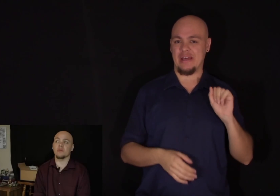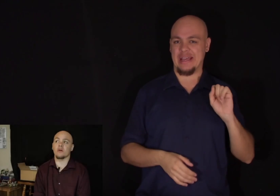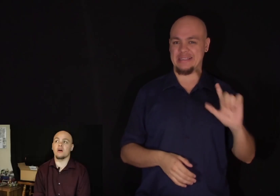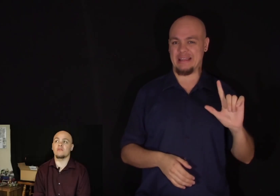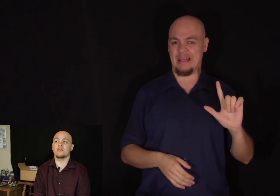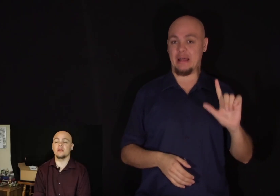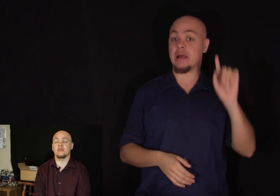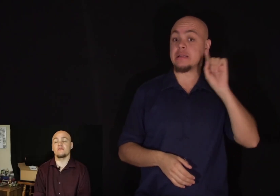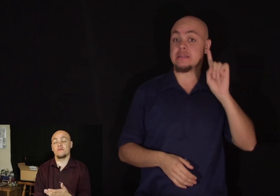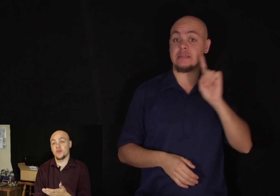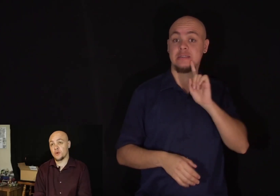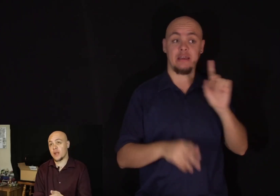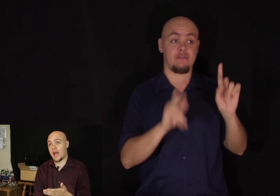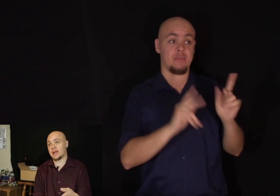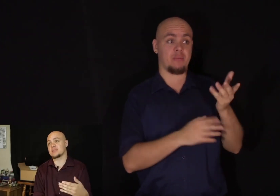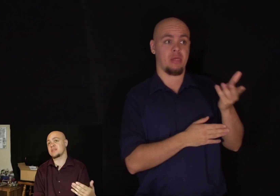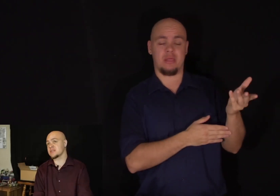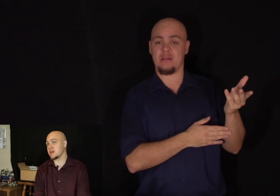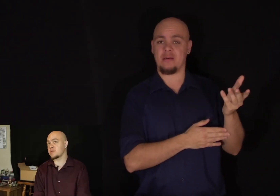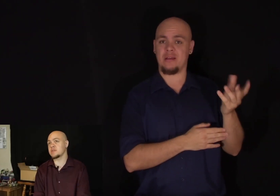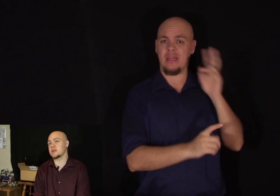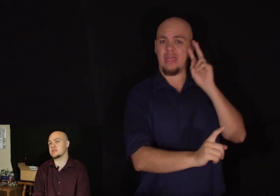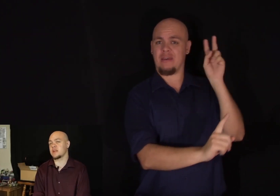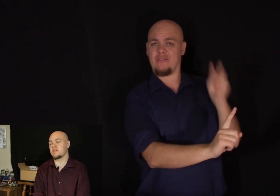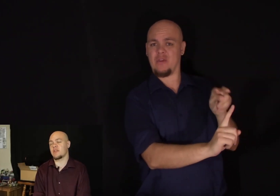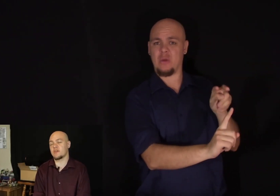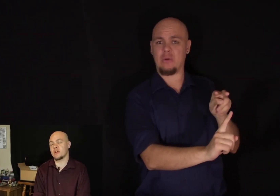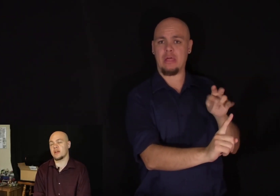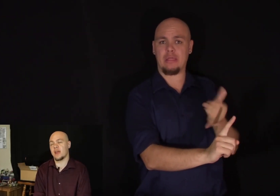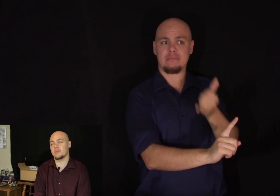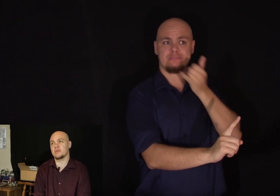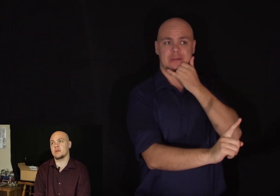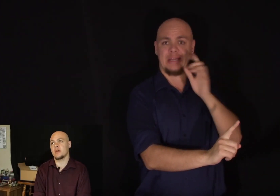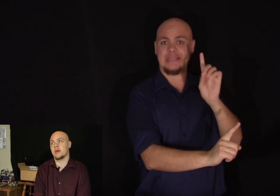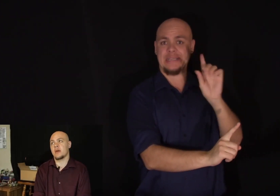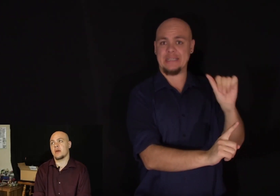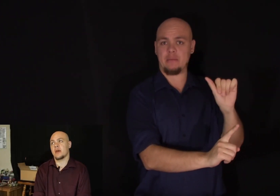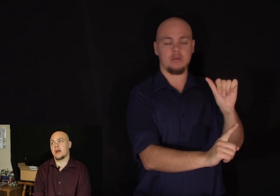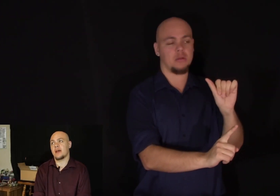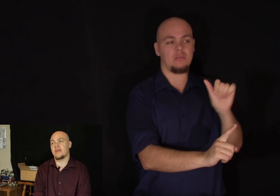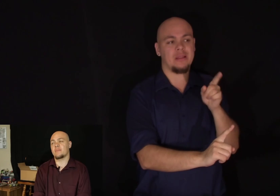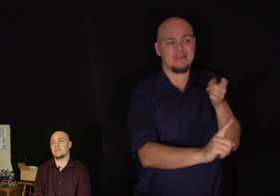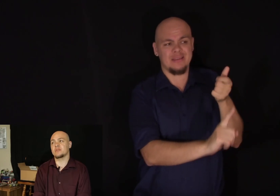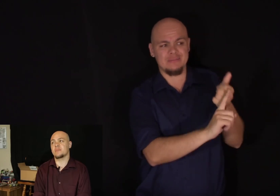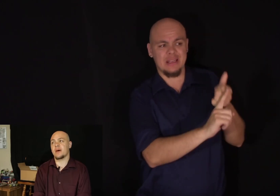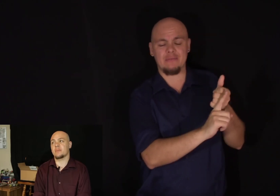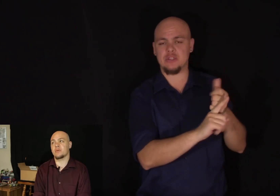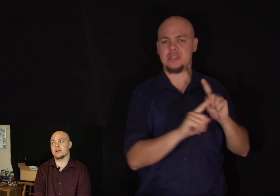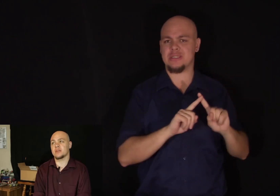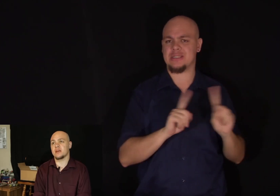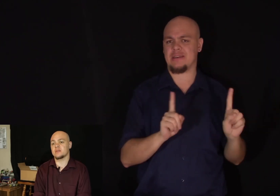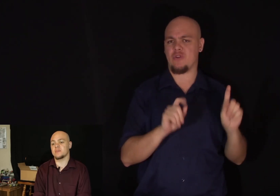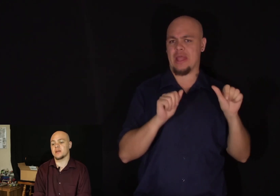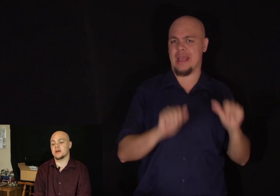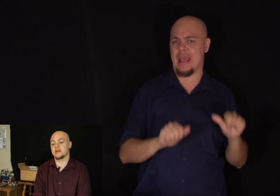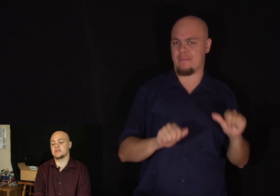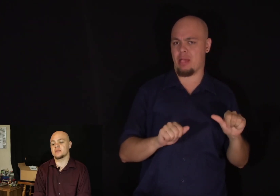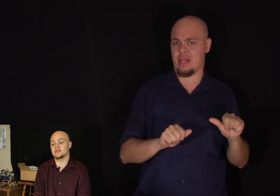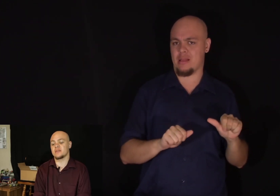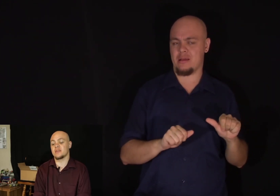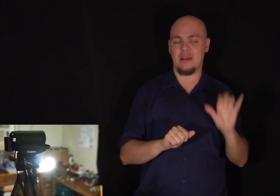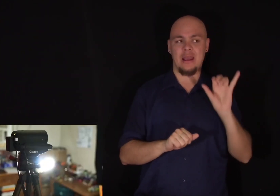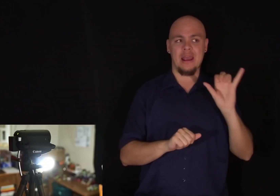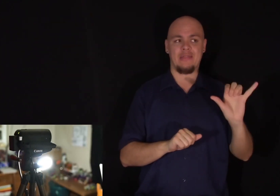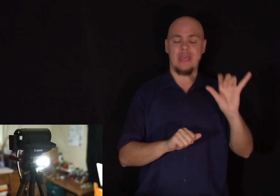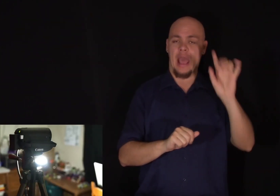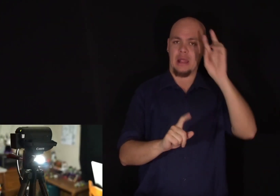Deaf people are often viewed as disabled instead of otherly abled, and that puts a bad precedent